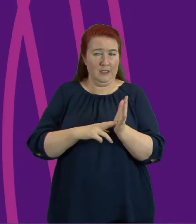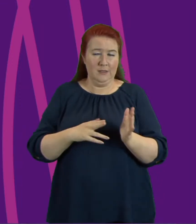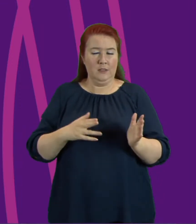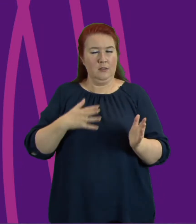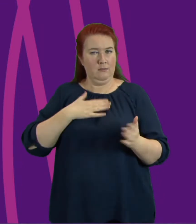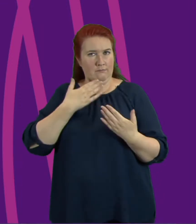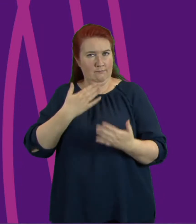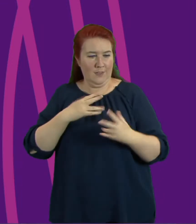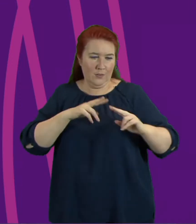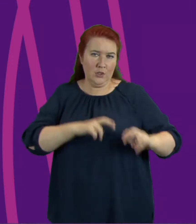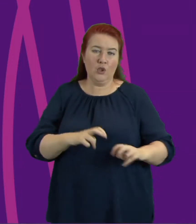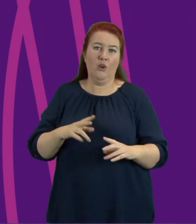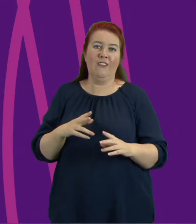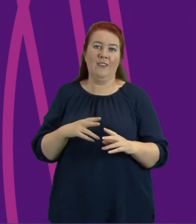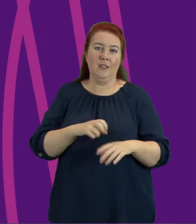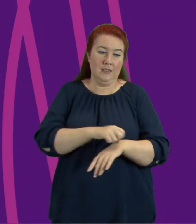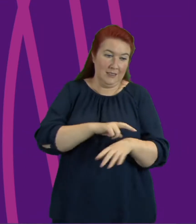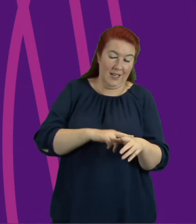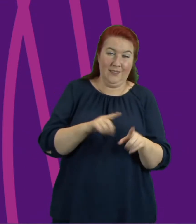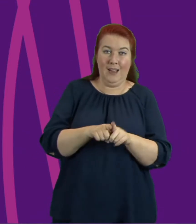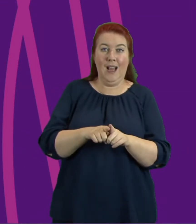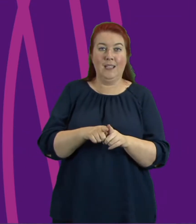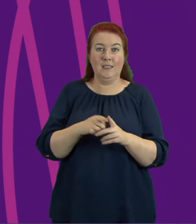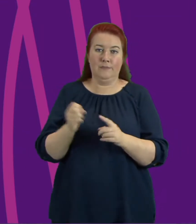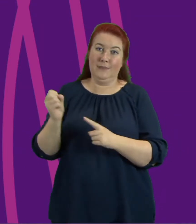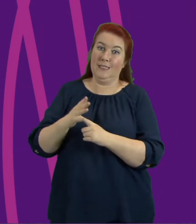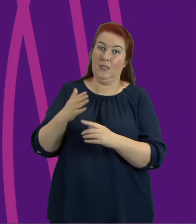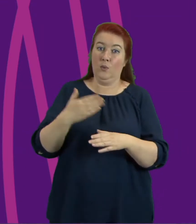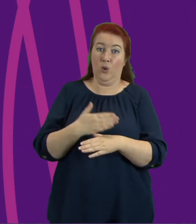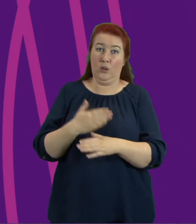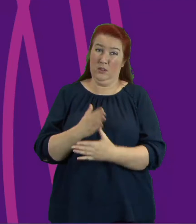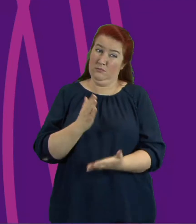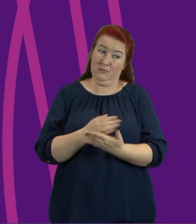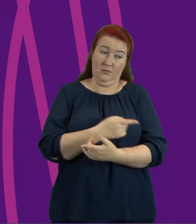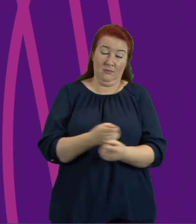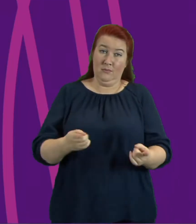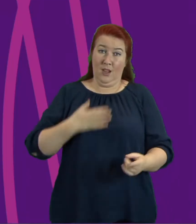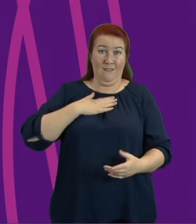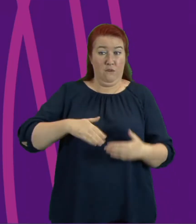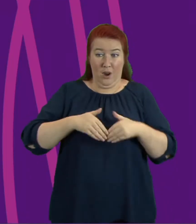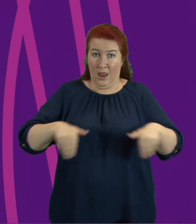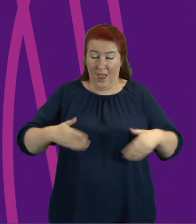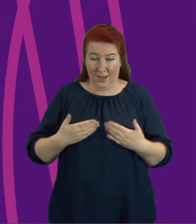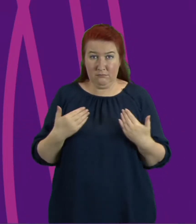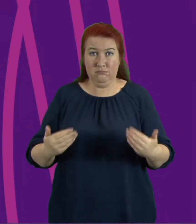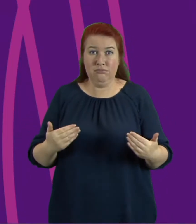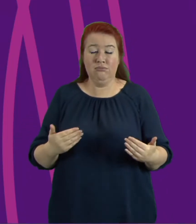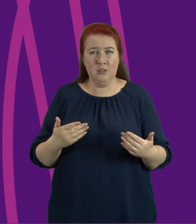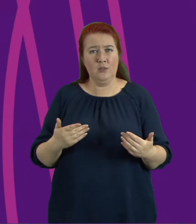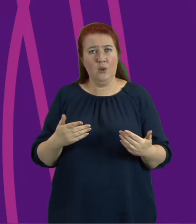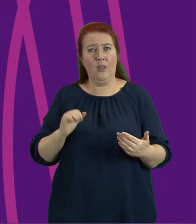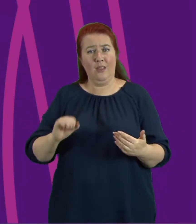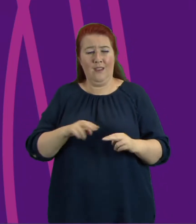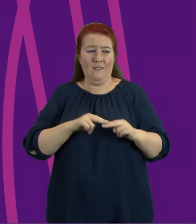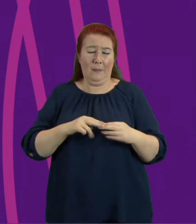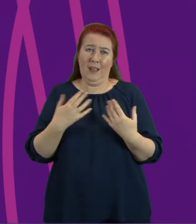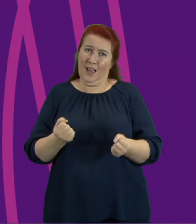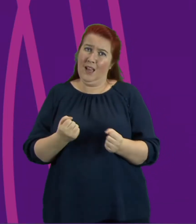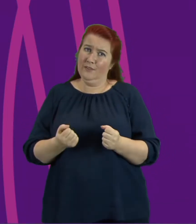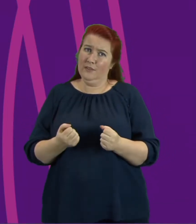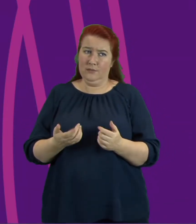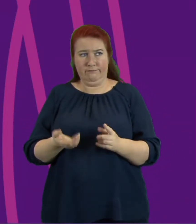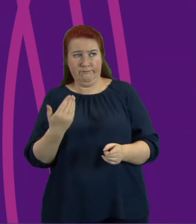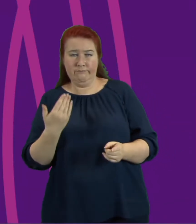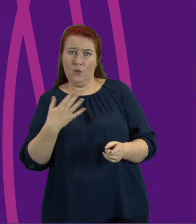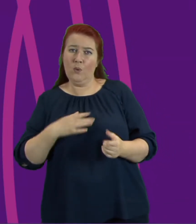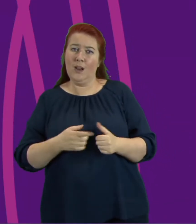key workers. They are on the front line, and we must ensure their families get the answers they deserve. Lord Advocate, I have 3 questions today, if I